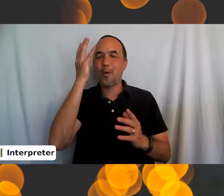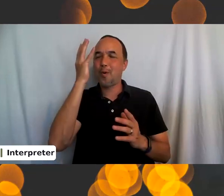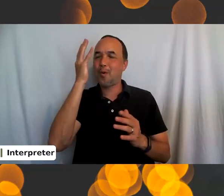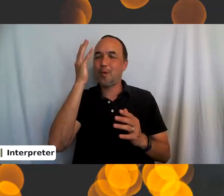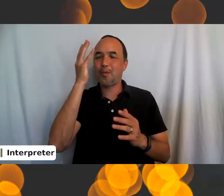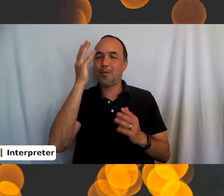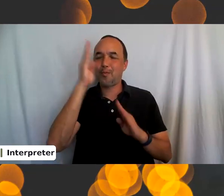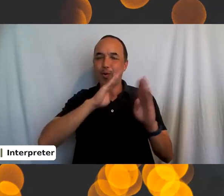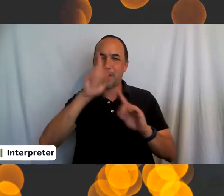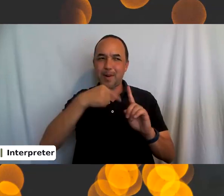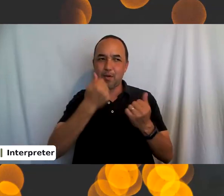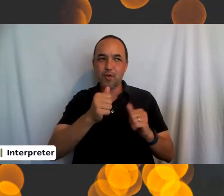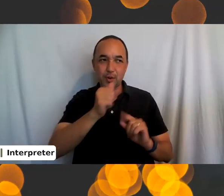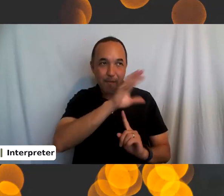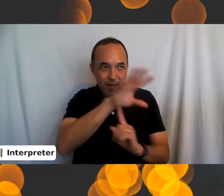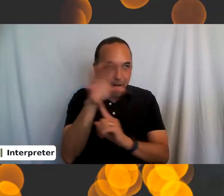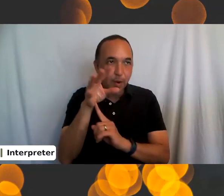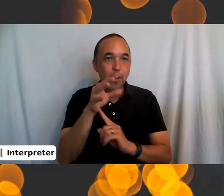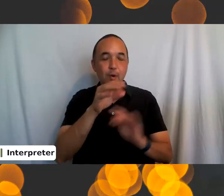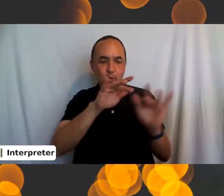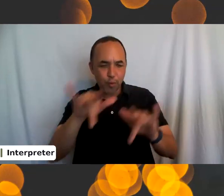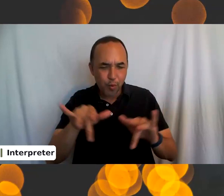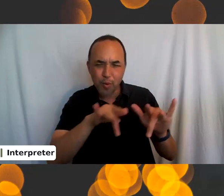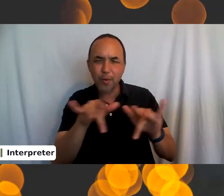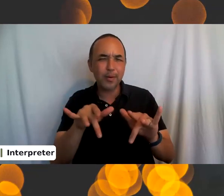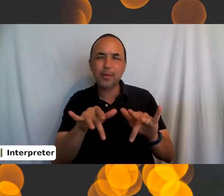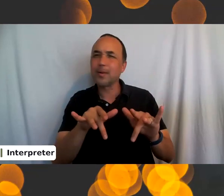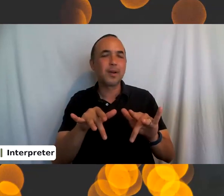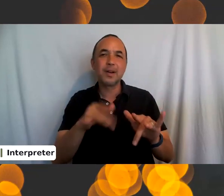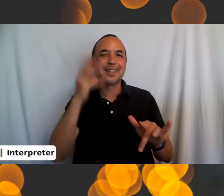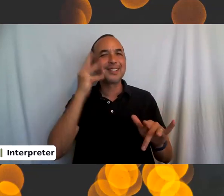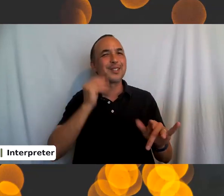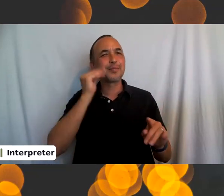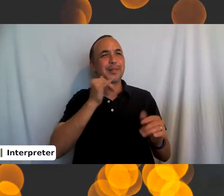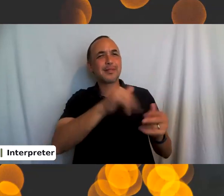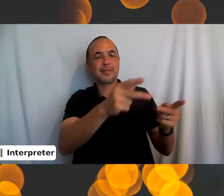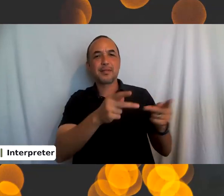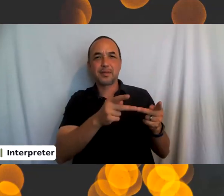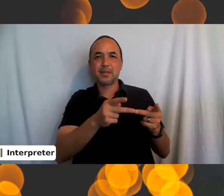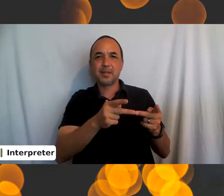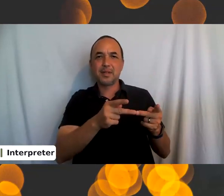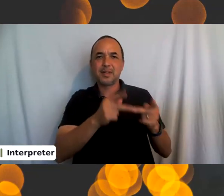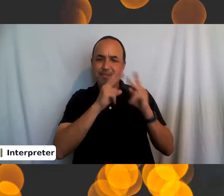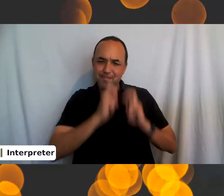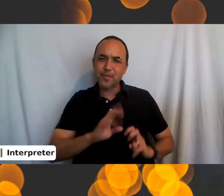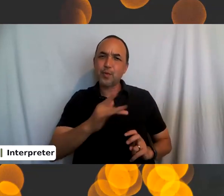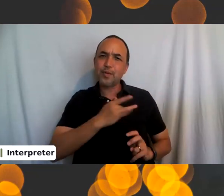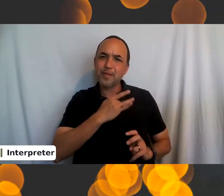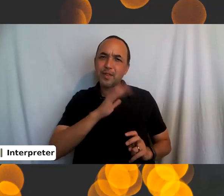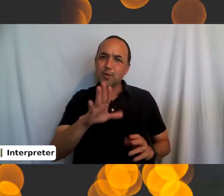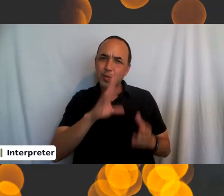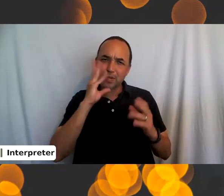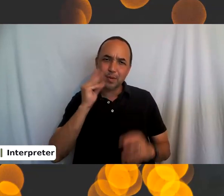that you are not experiencing the location. Pay attention to what you feel, pay attention to the experiences that you're